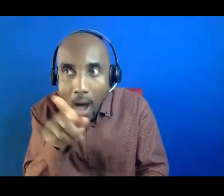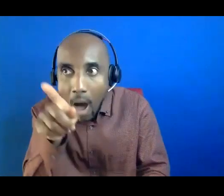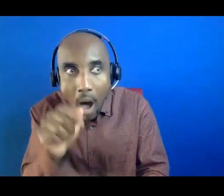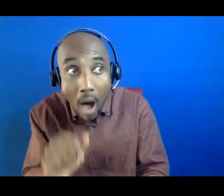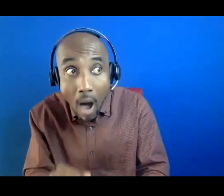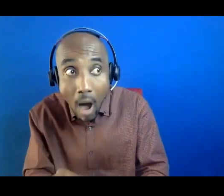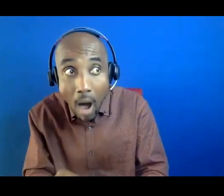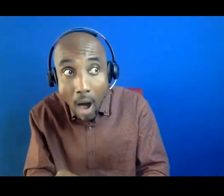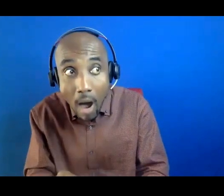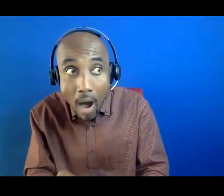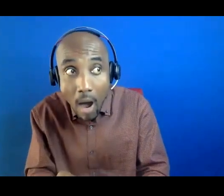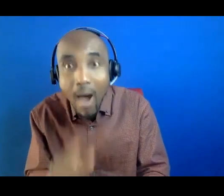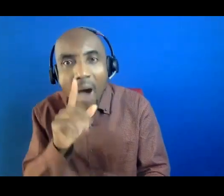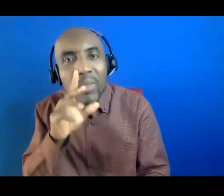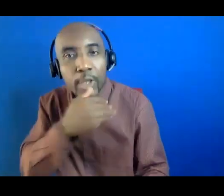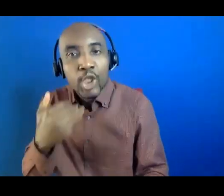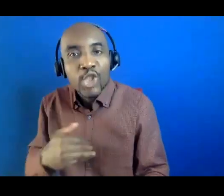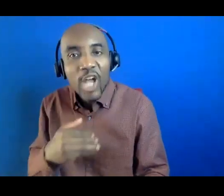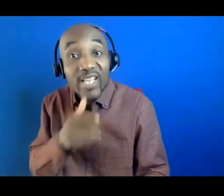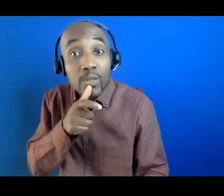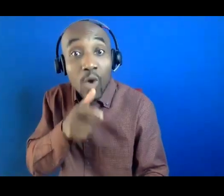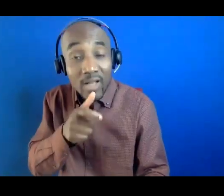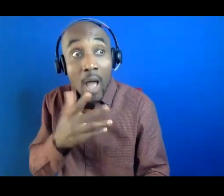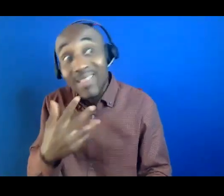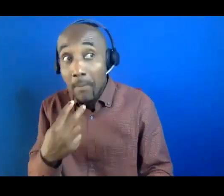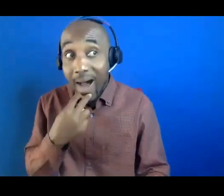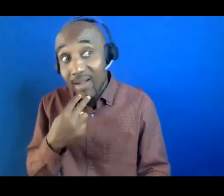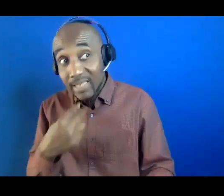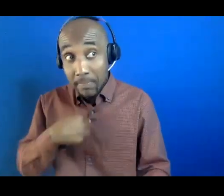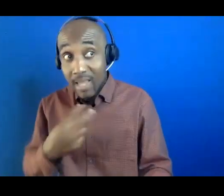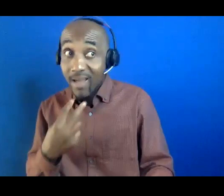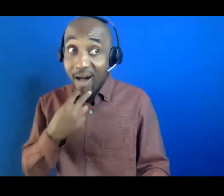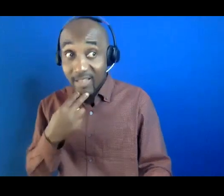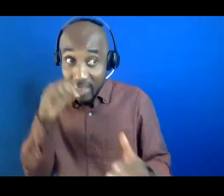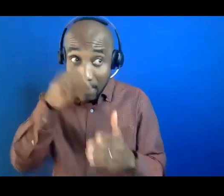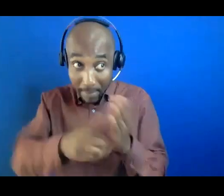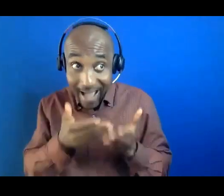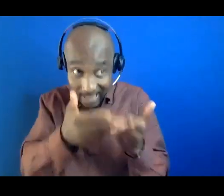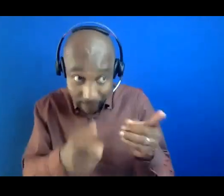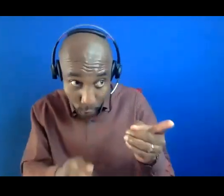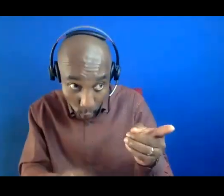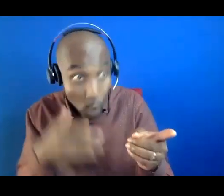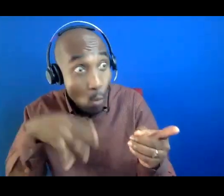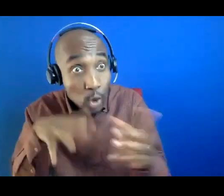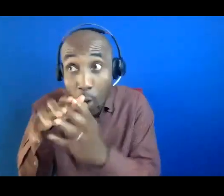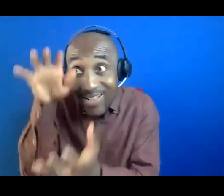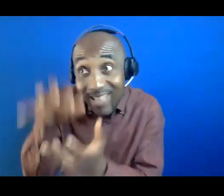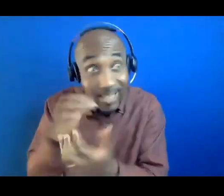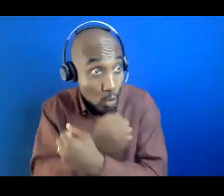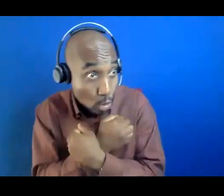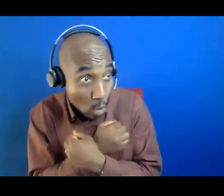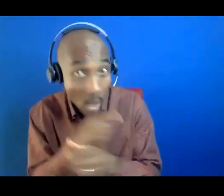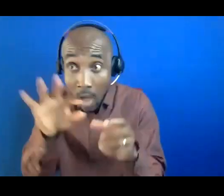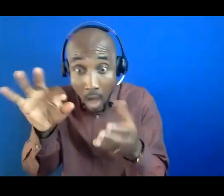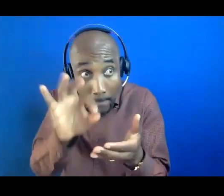Ima, which is the Chinese word for auntie, let Ima buy you a gift. And I said, would you want a dinosaur toy? Do you want a